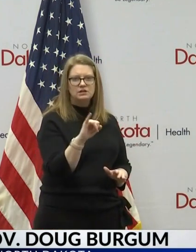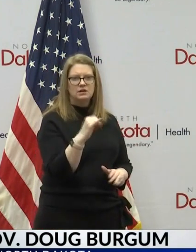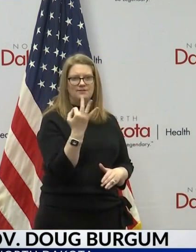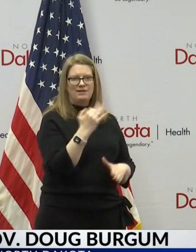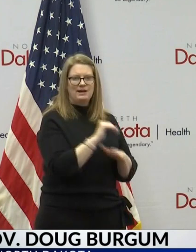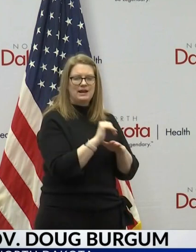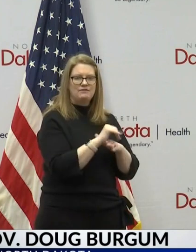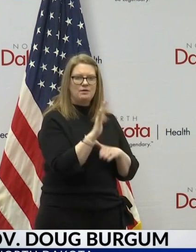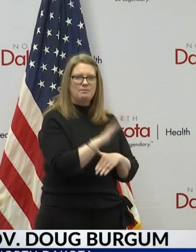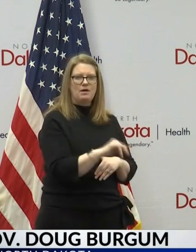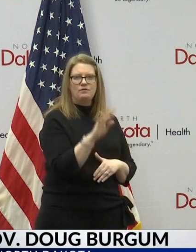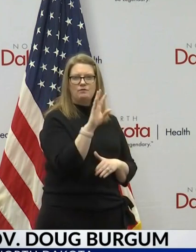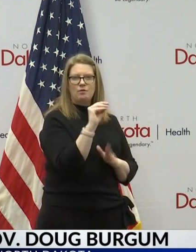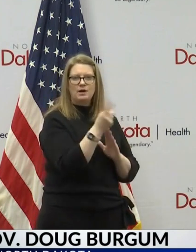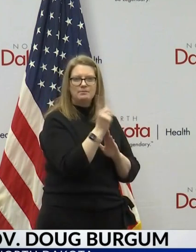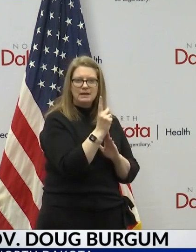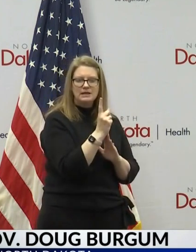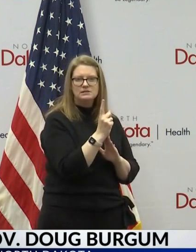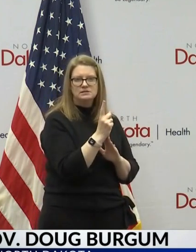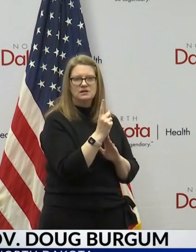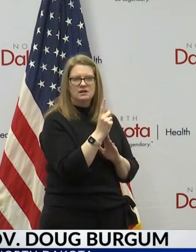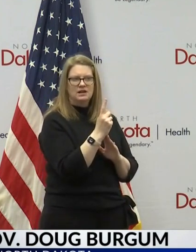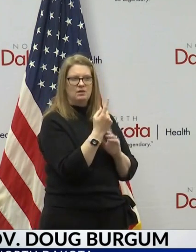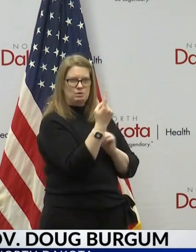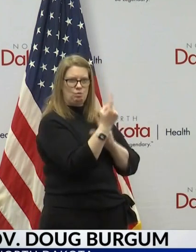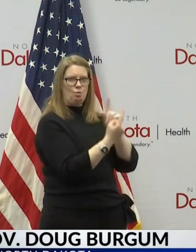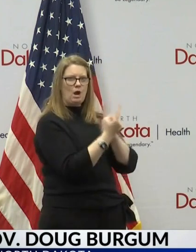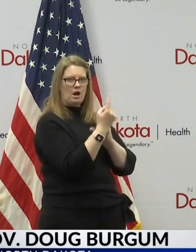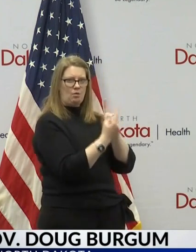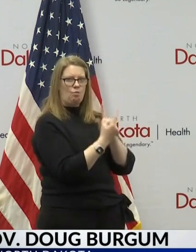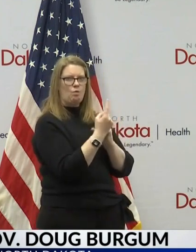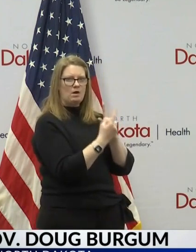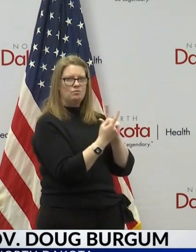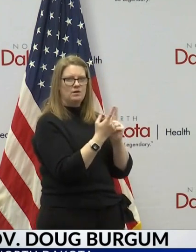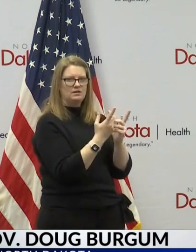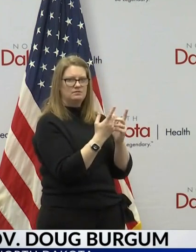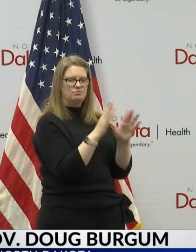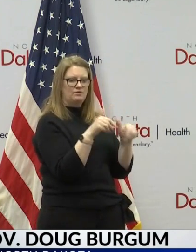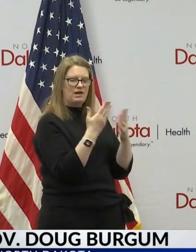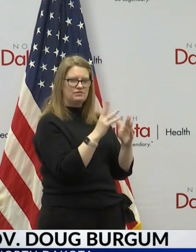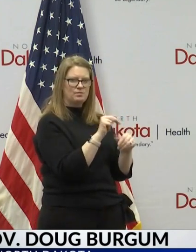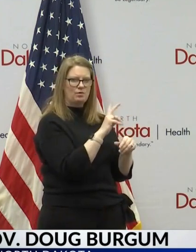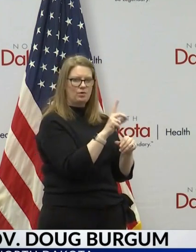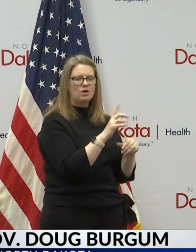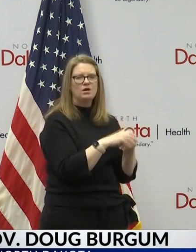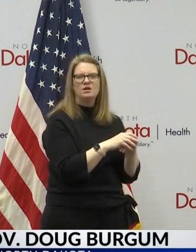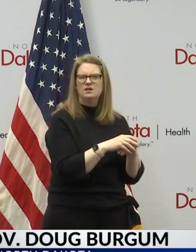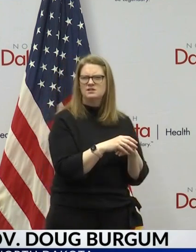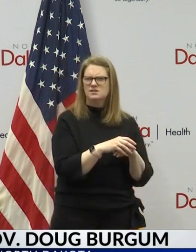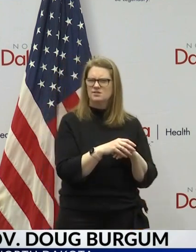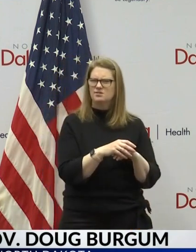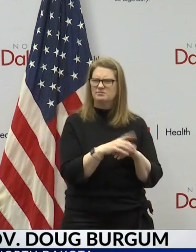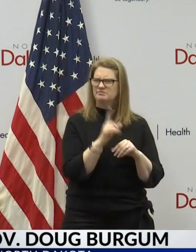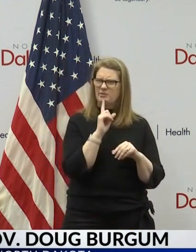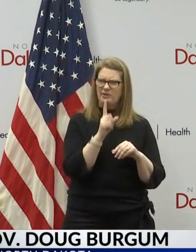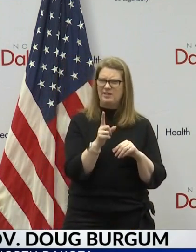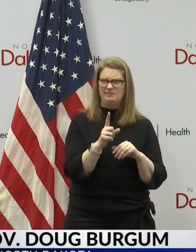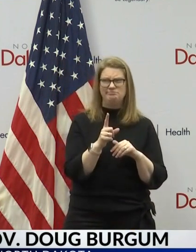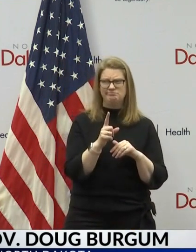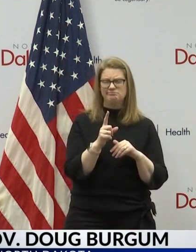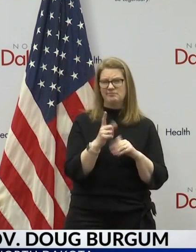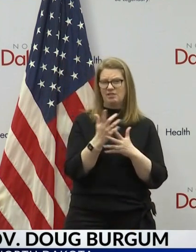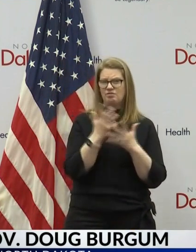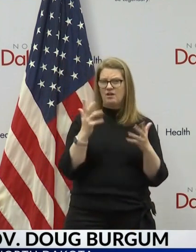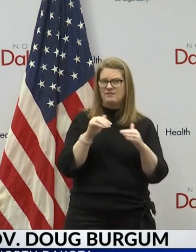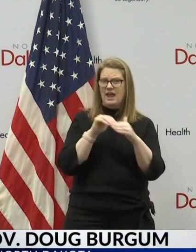minutes, one-on-one with officials from North Dakota. Prior to that, the call with Dr. Birx. I mean, so we're getting incredible, great access from